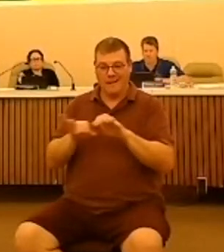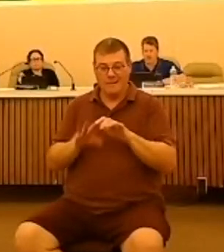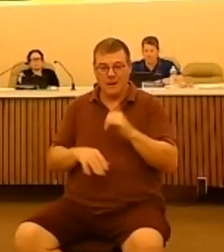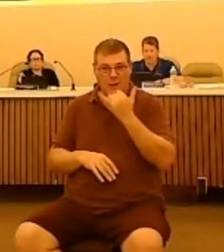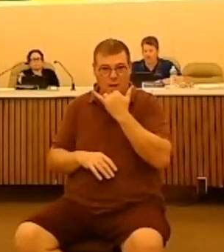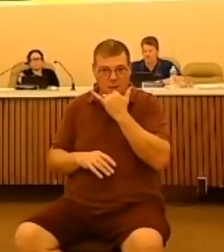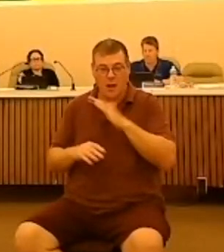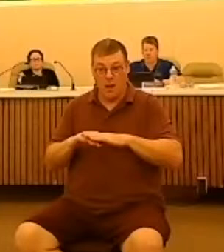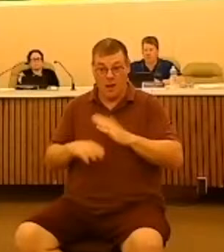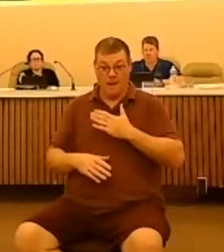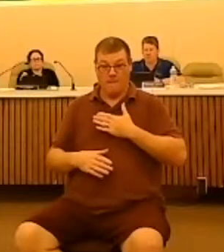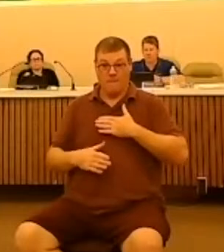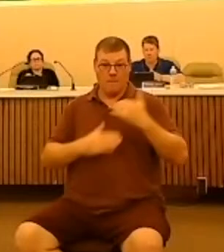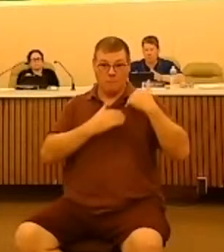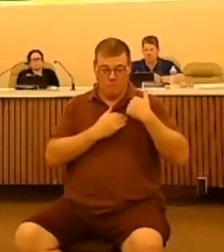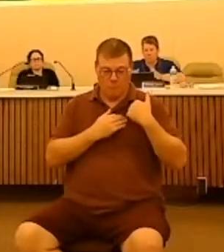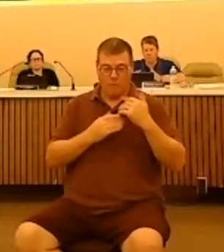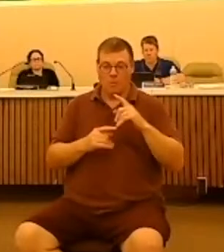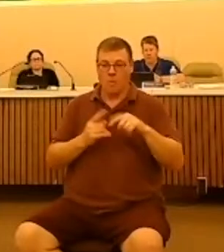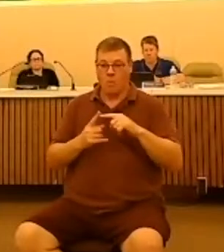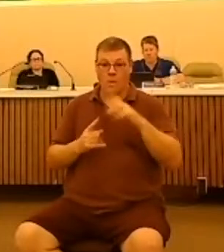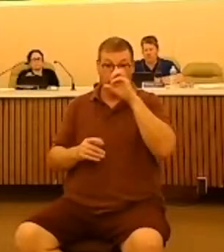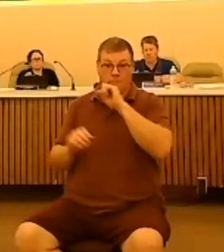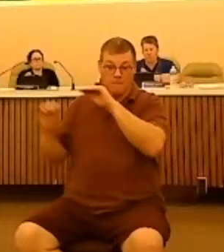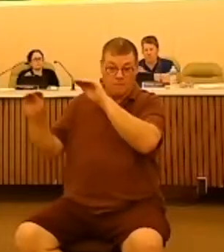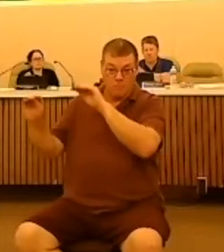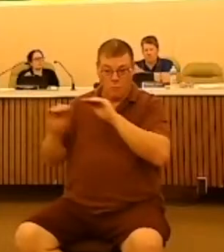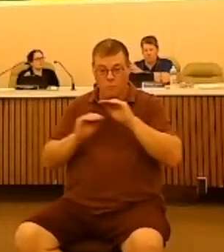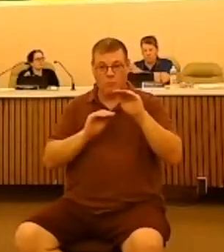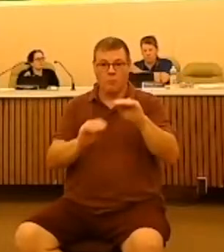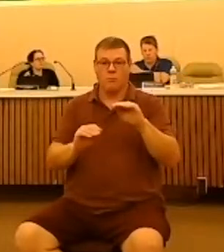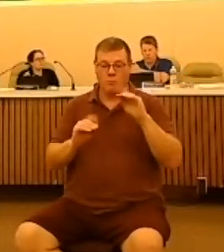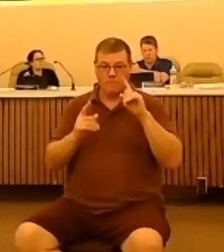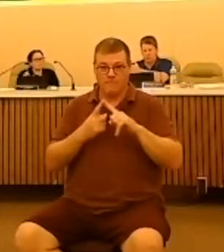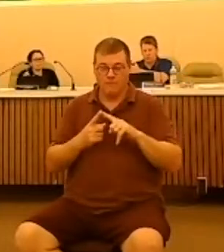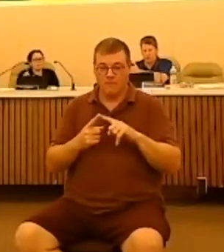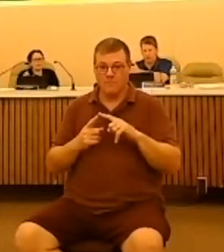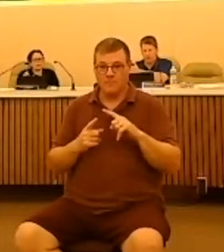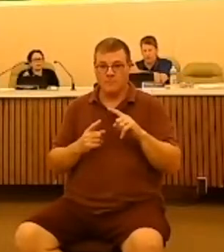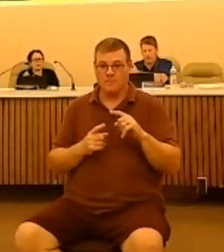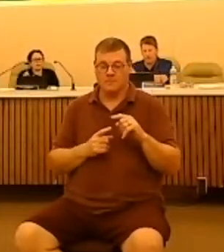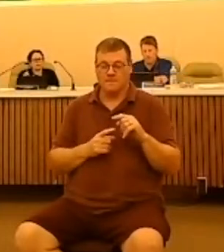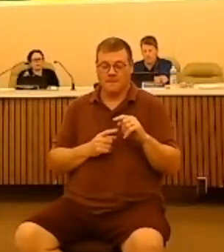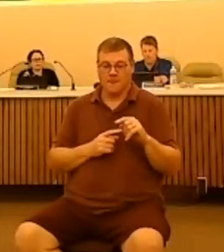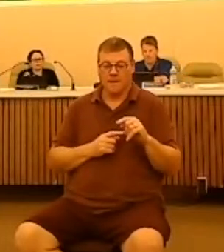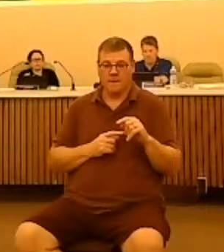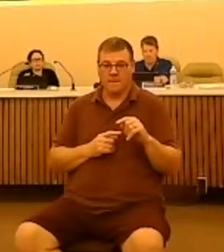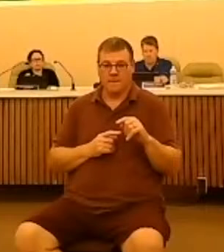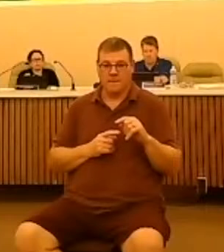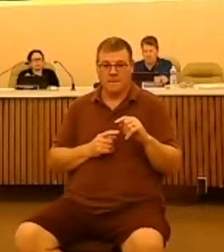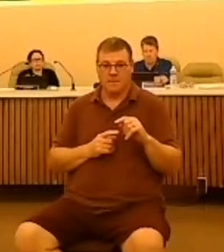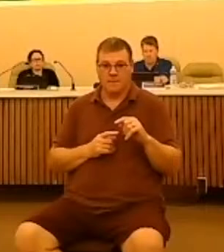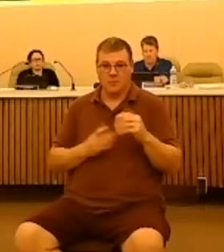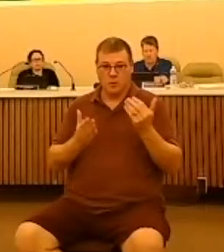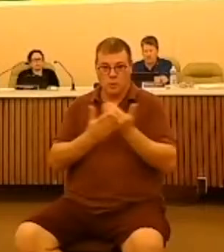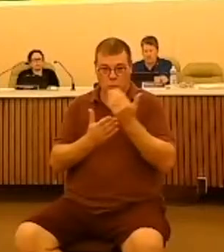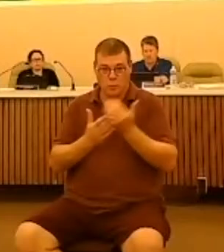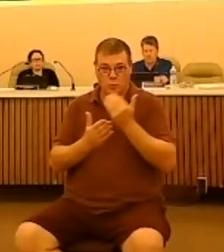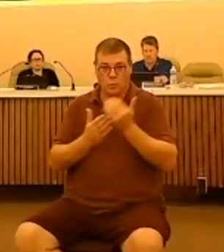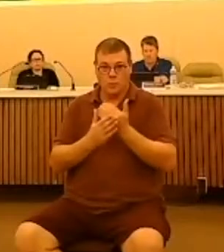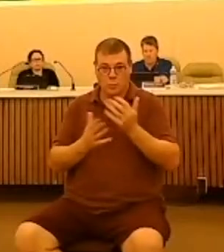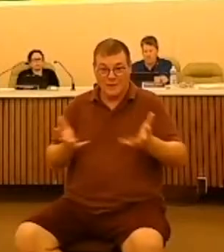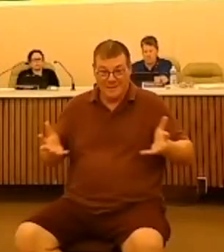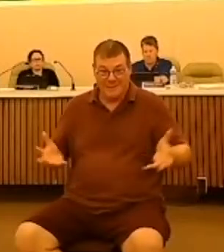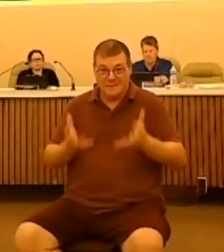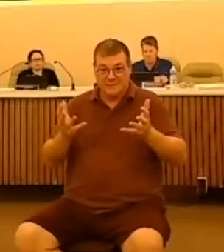Don and my parts. We missed when we moved all this stuff over to the new